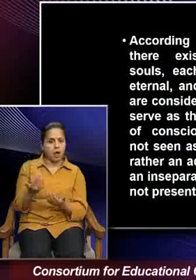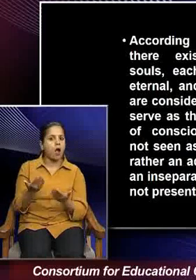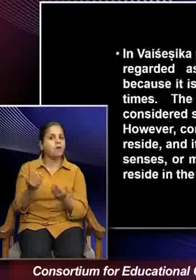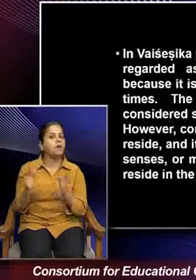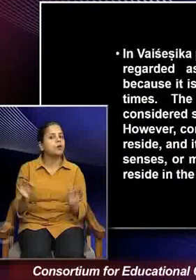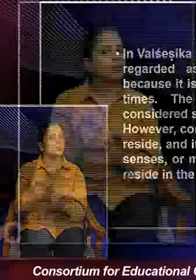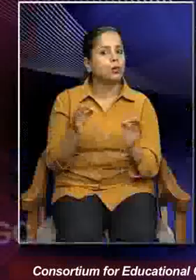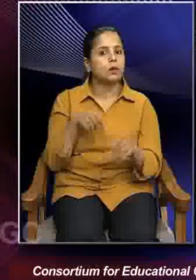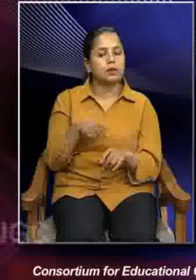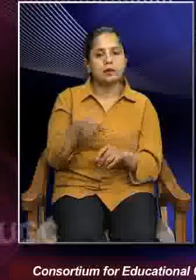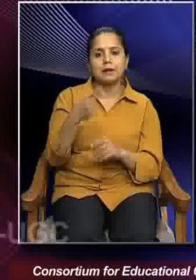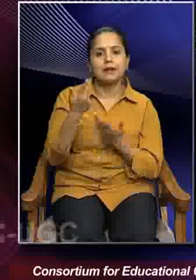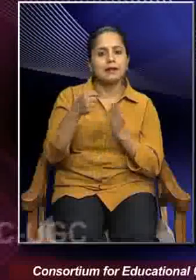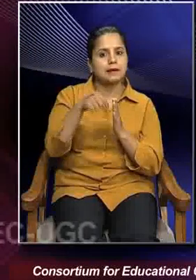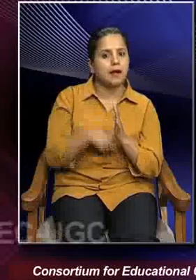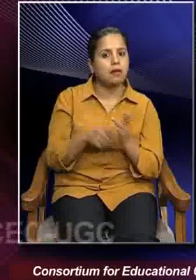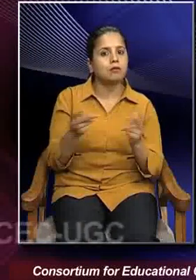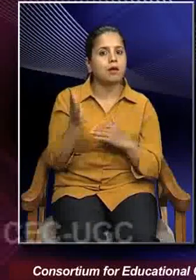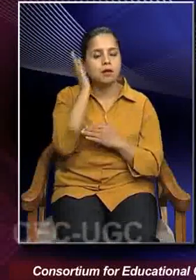during deep sleep.